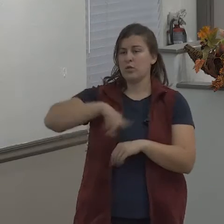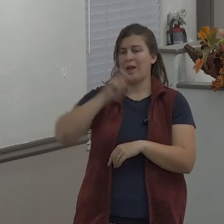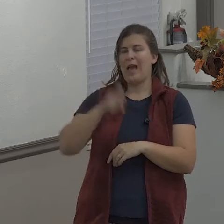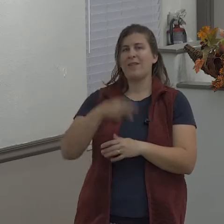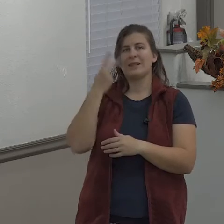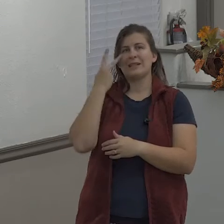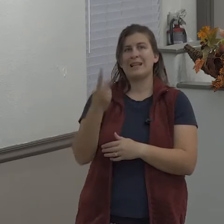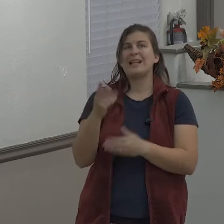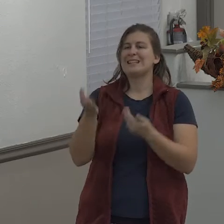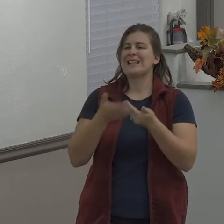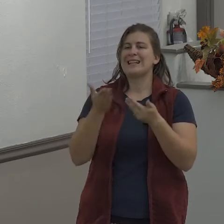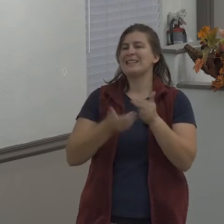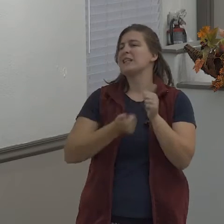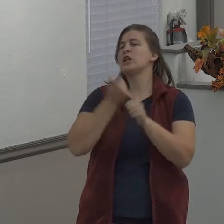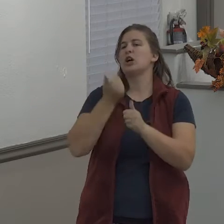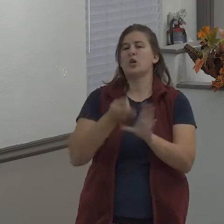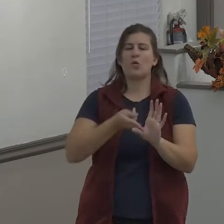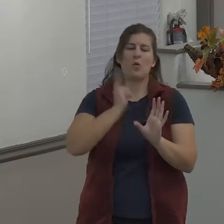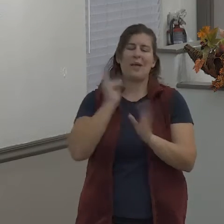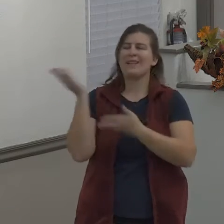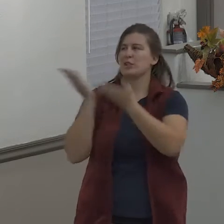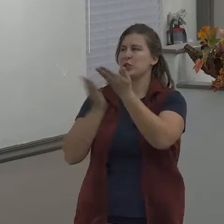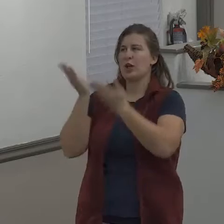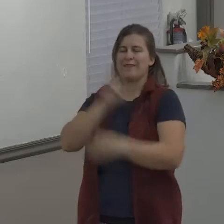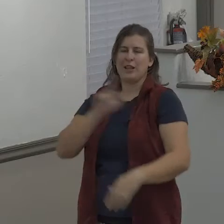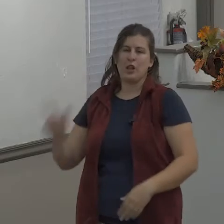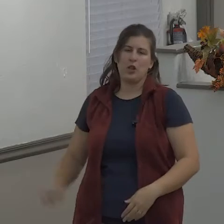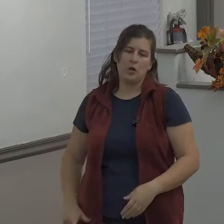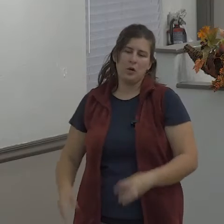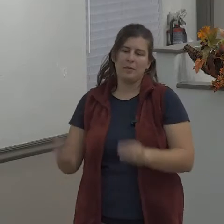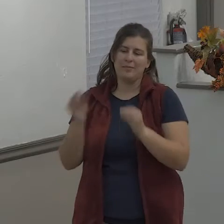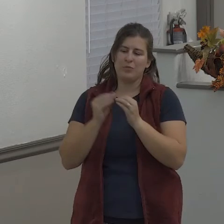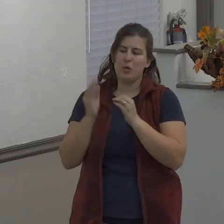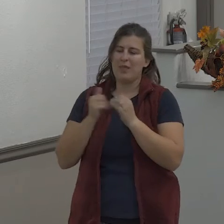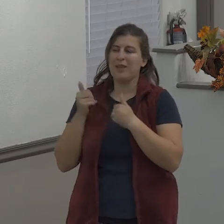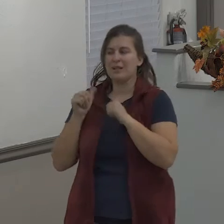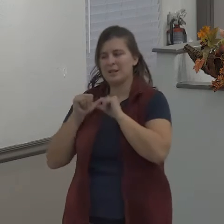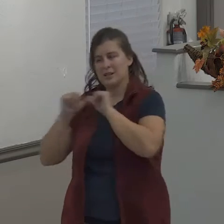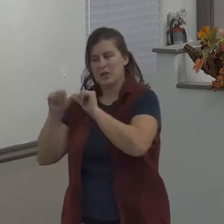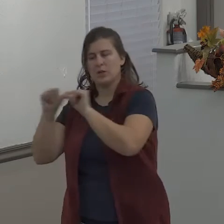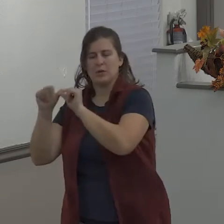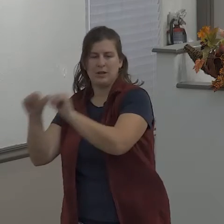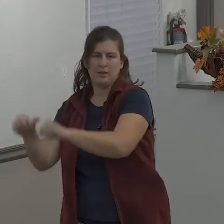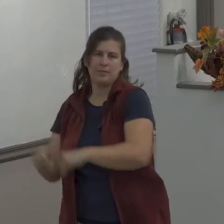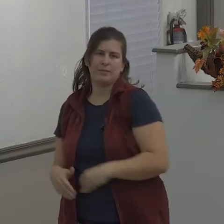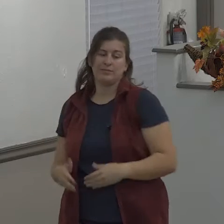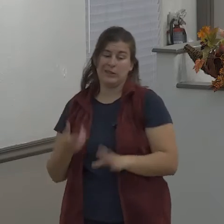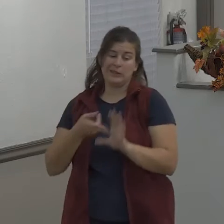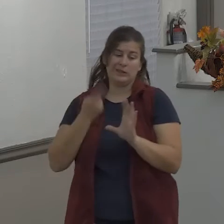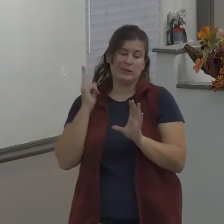First, I want you to see it's easier to quit serving the Lord than to keep serving.